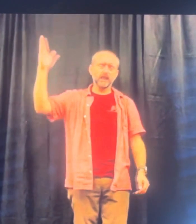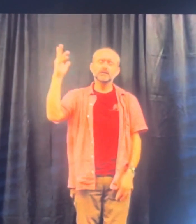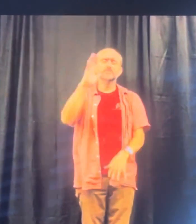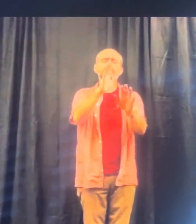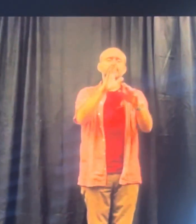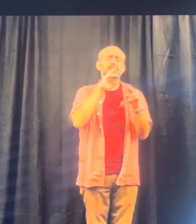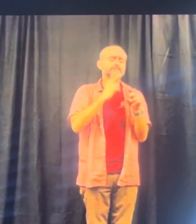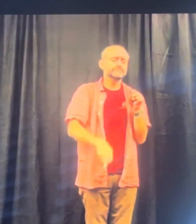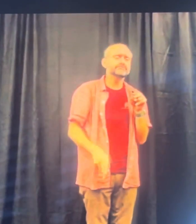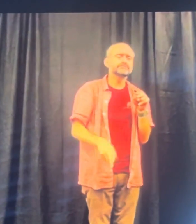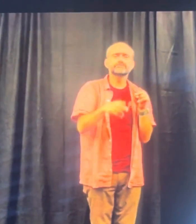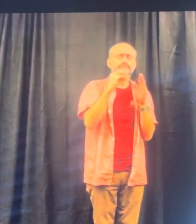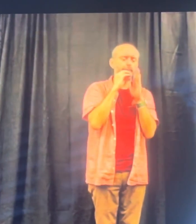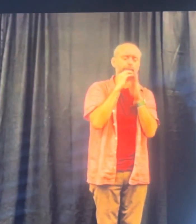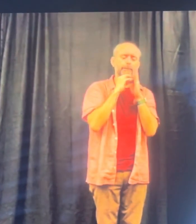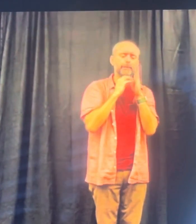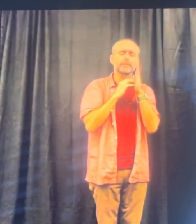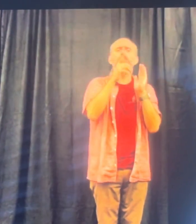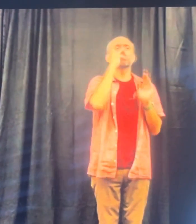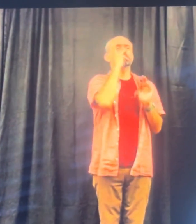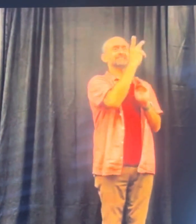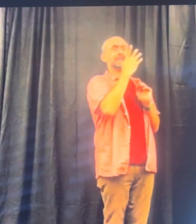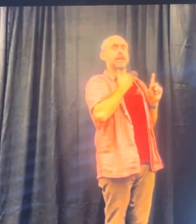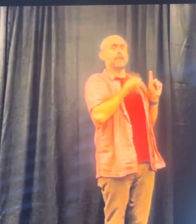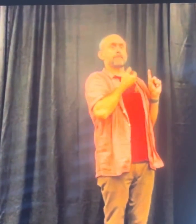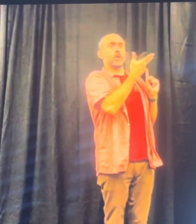just make sure it's not anything that's super.